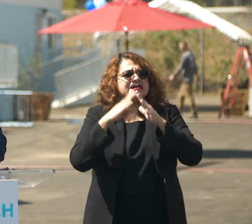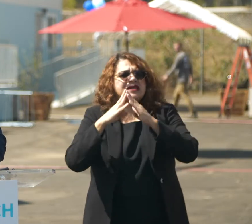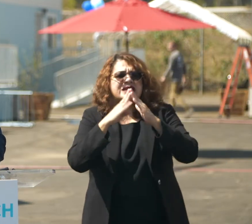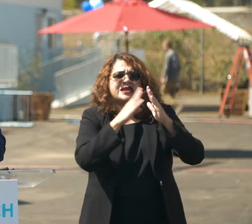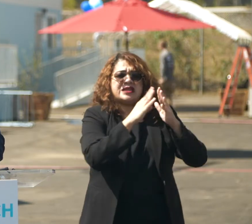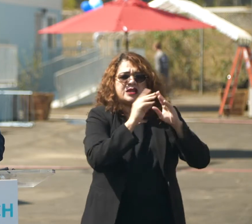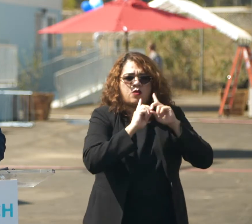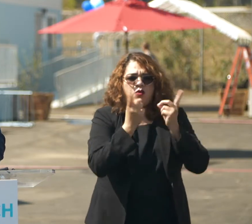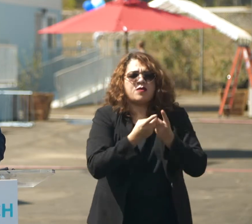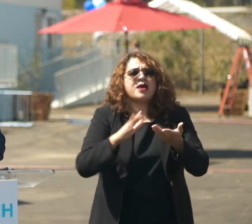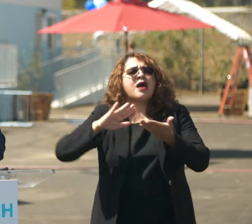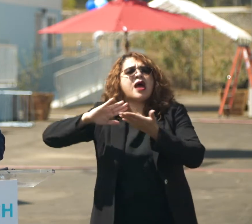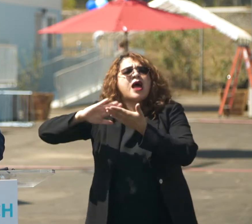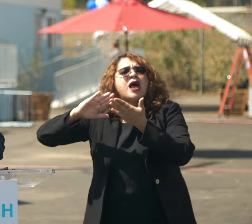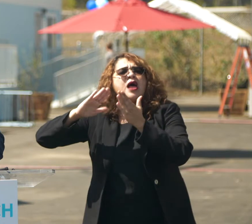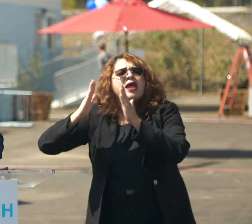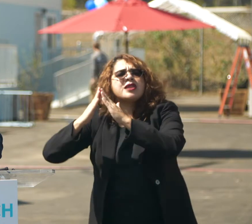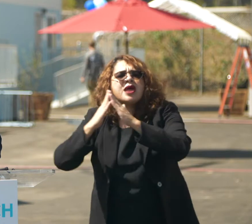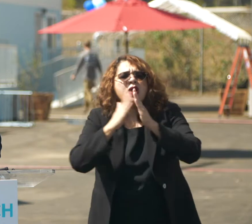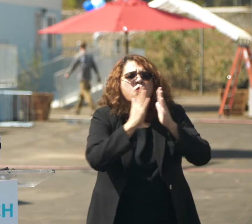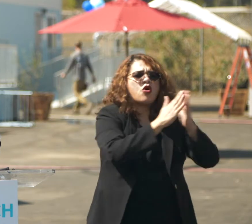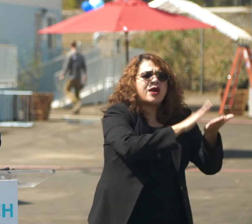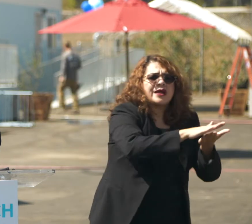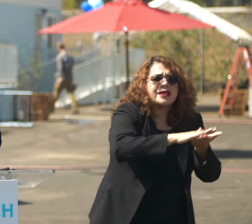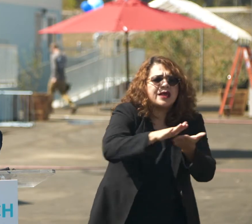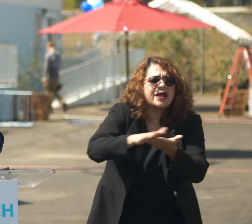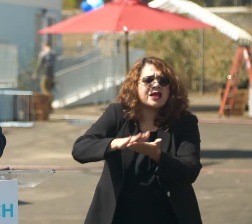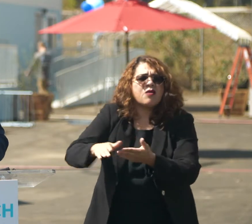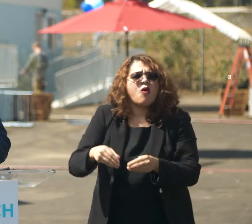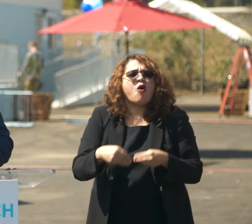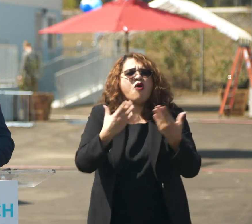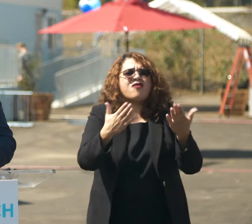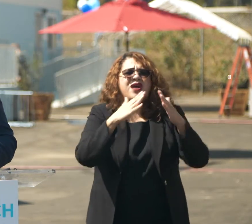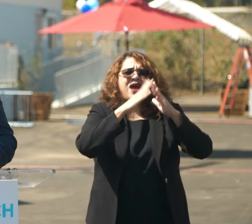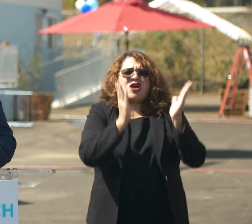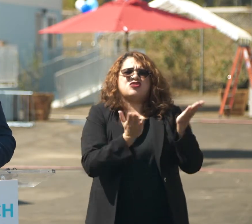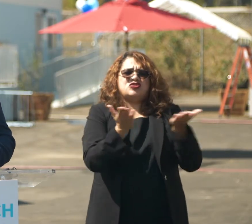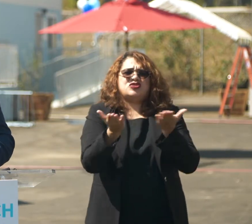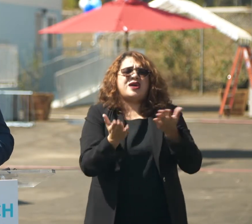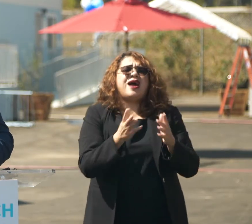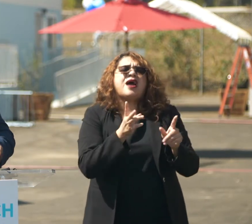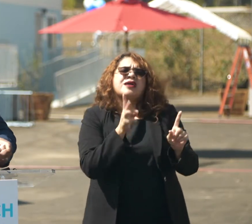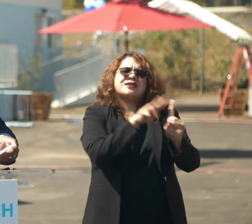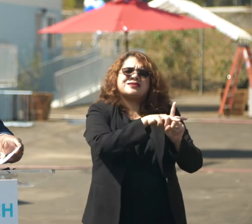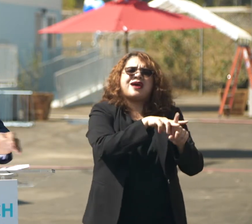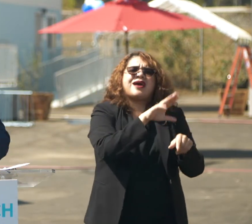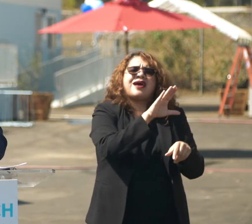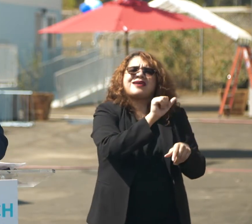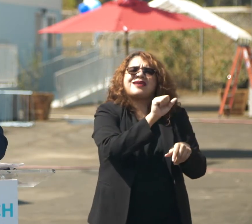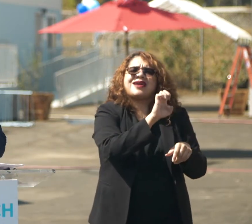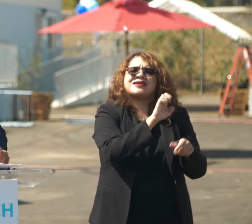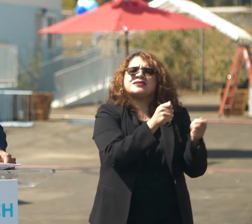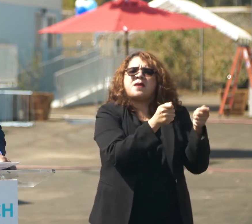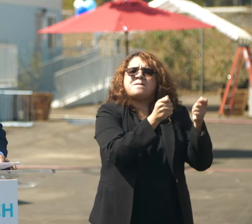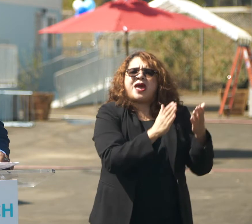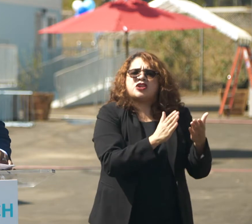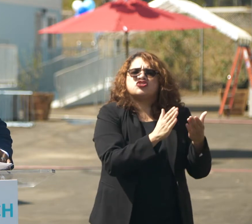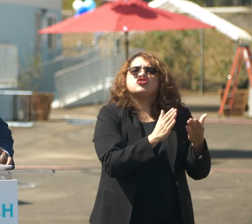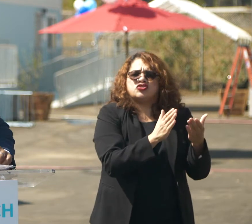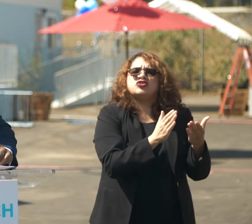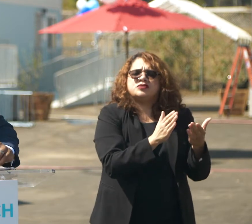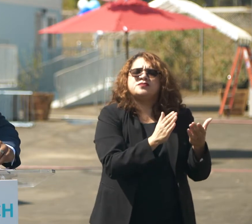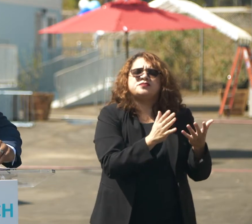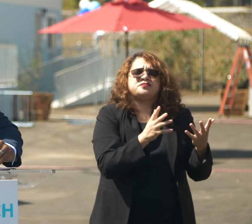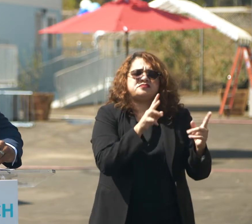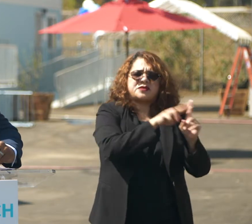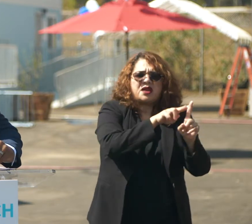outreach, neighborhood cleanup, offer housing services, and case managers assigned to clients. We also are proud